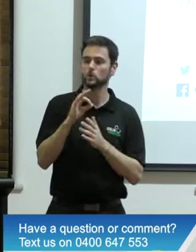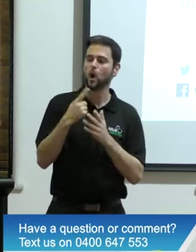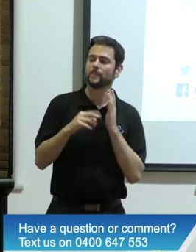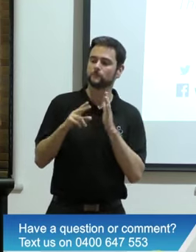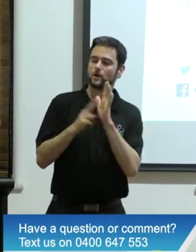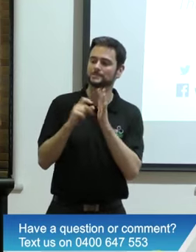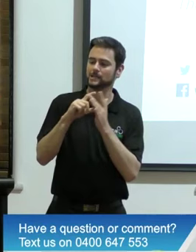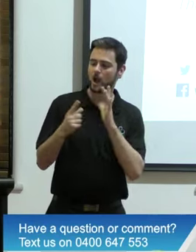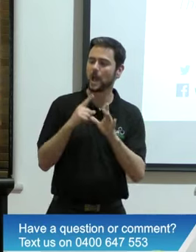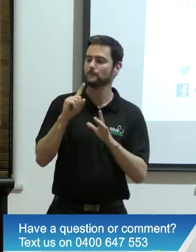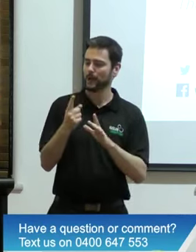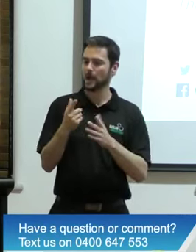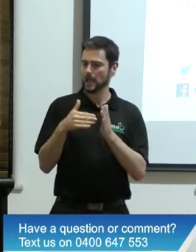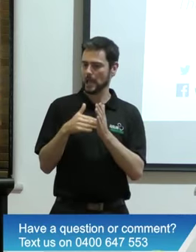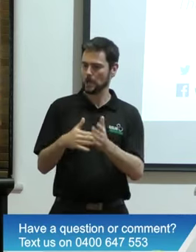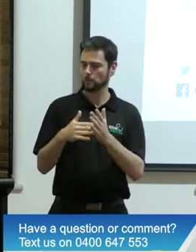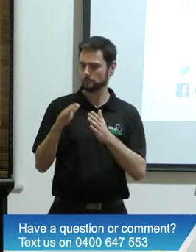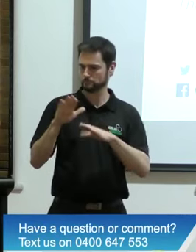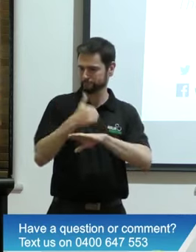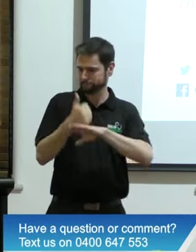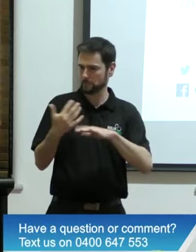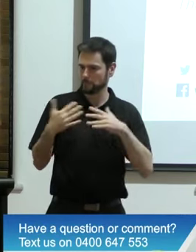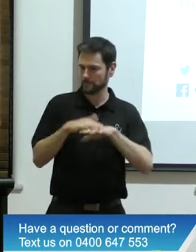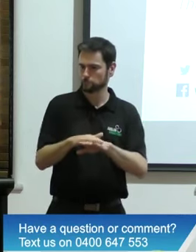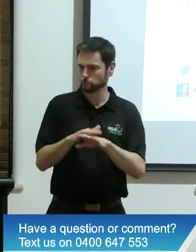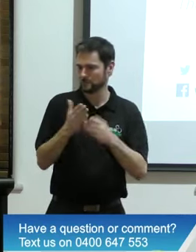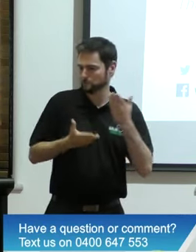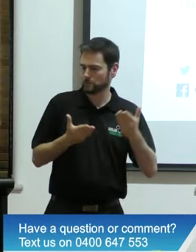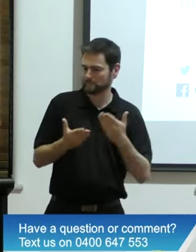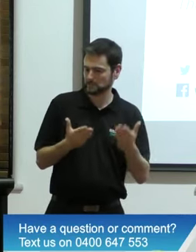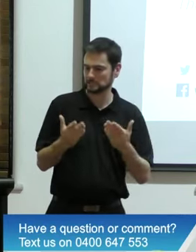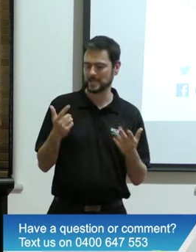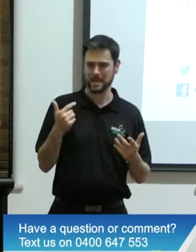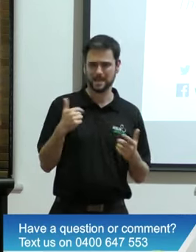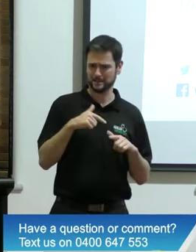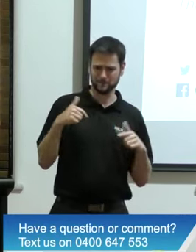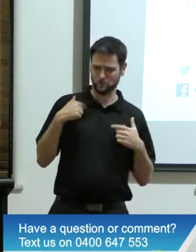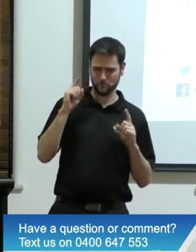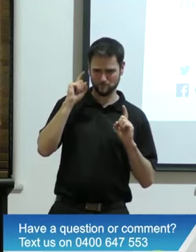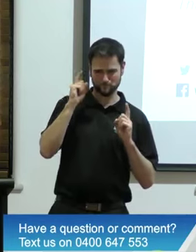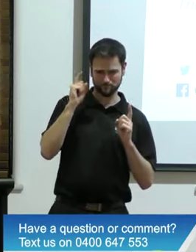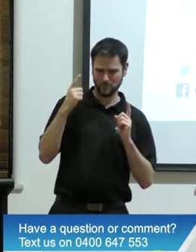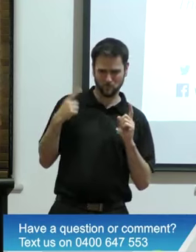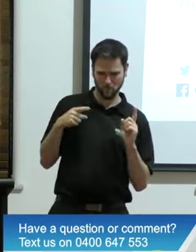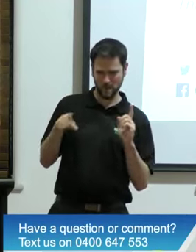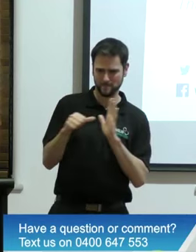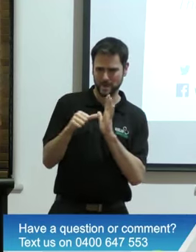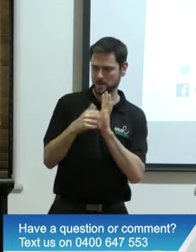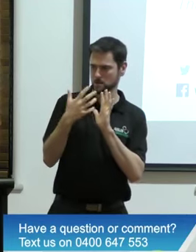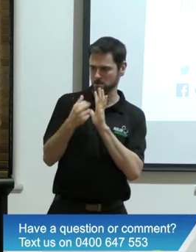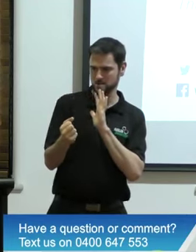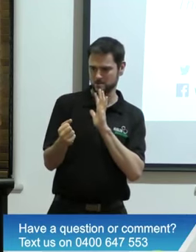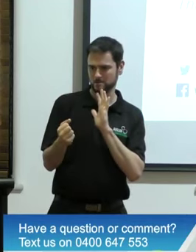mainstream services, and we're just greatly concerned at why that money has been taken